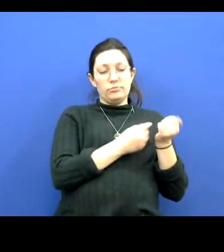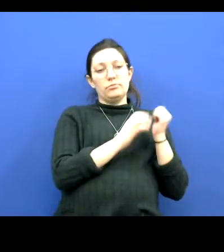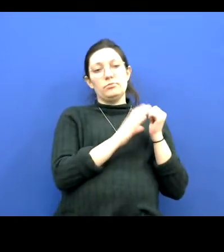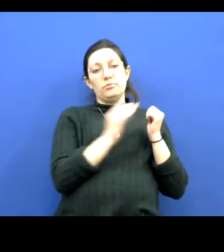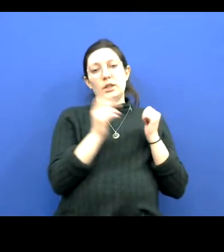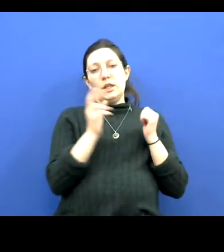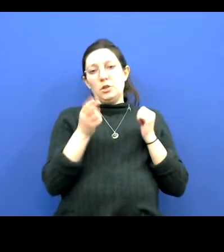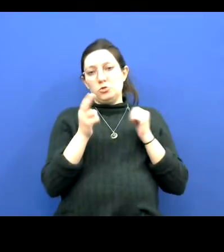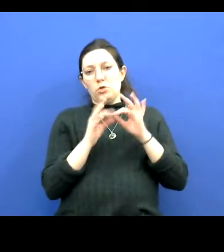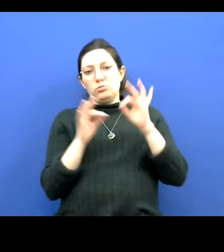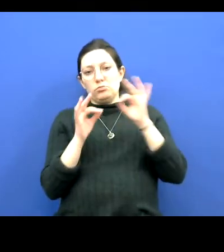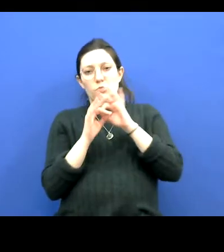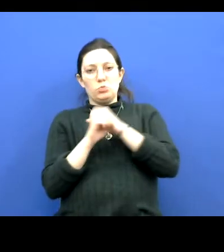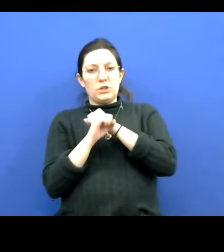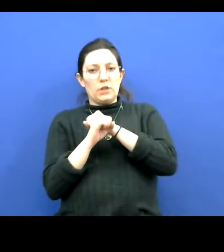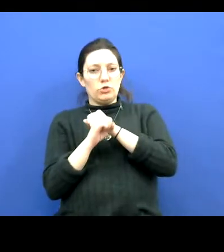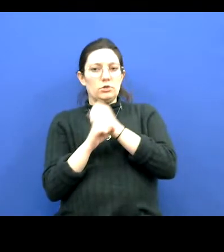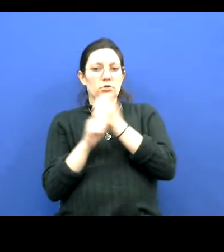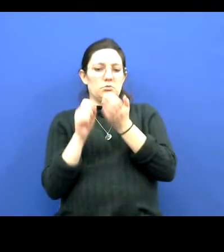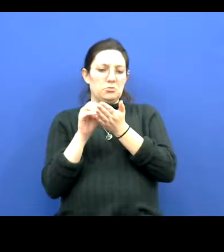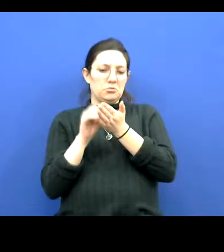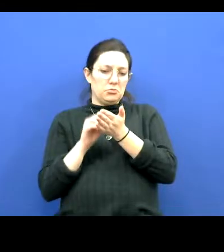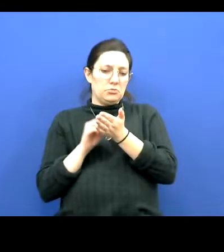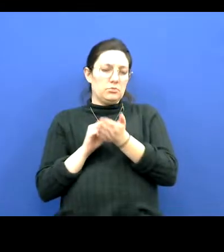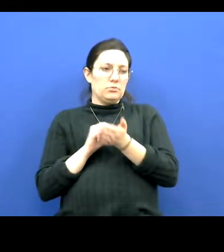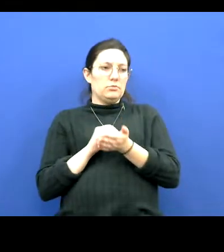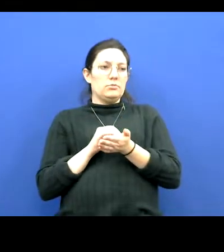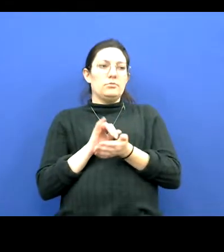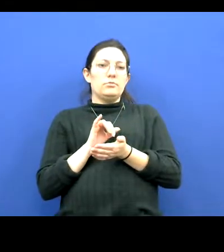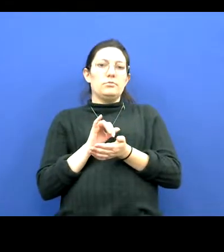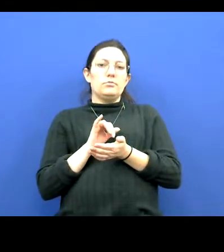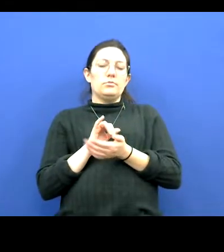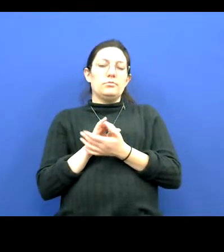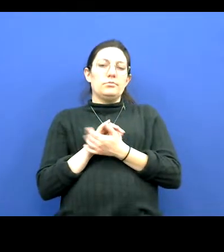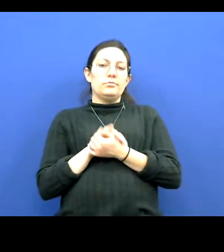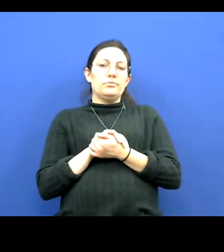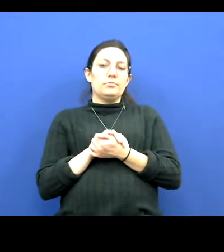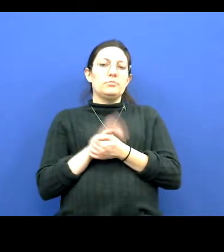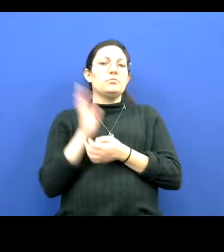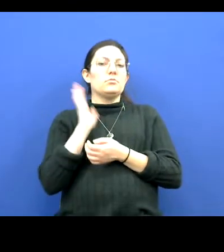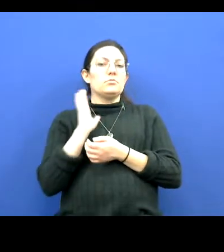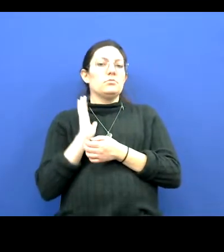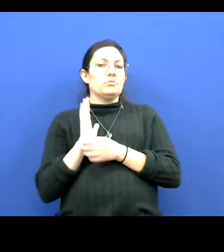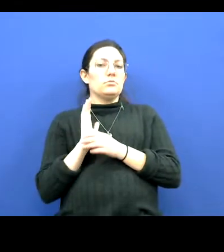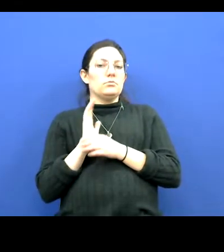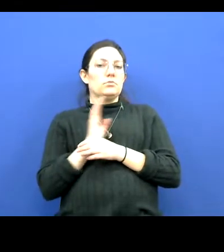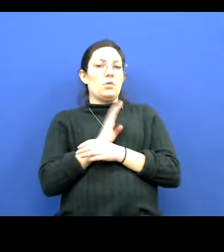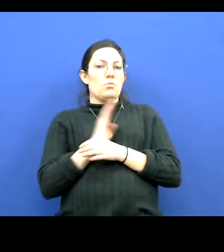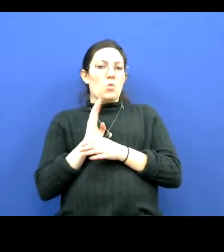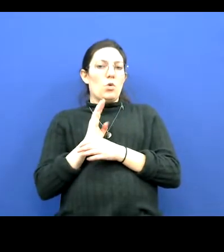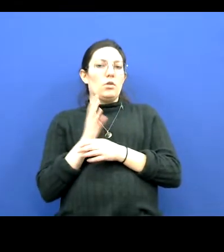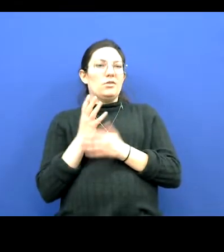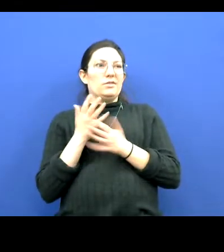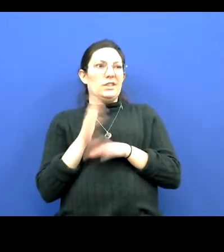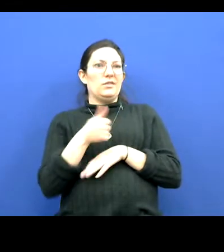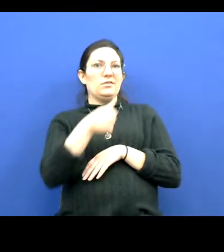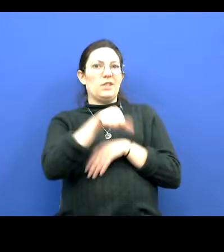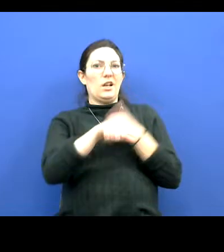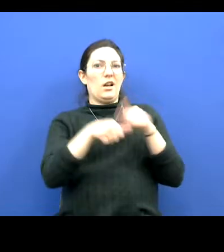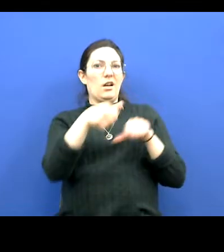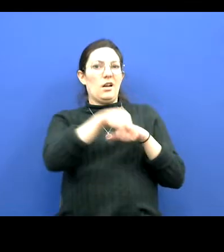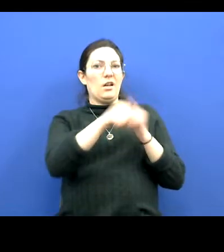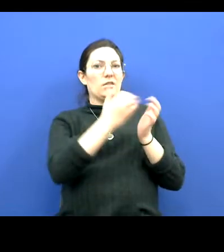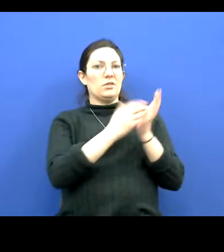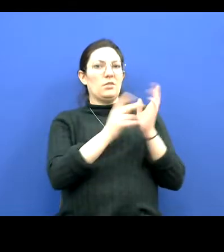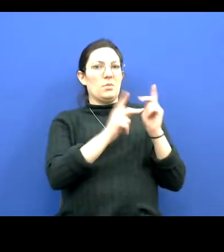protections, that's how a previous town board was able to deny the